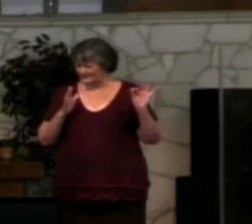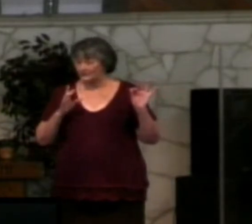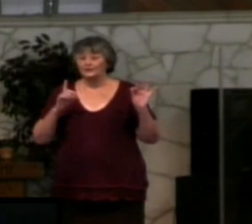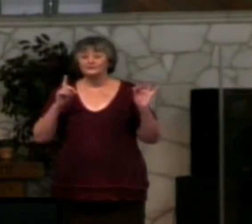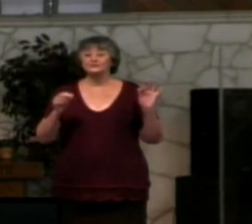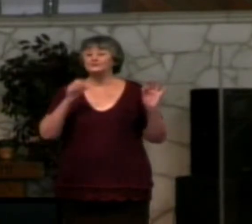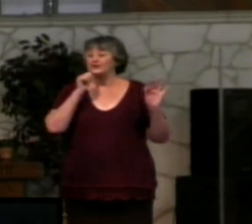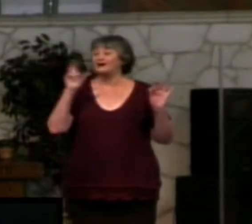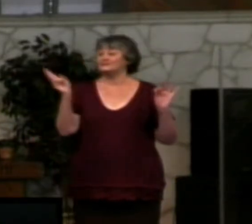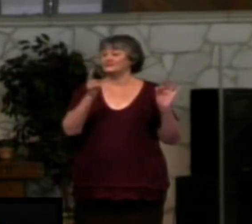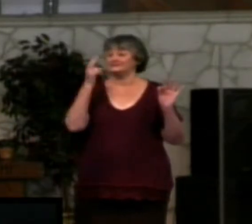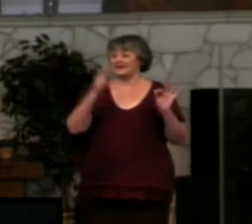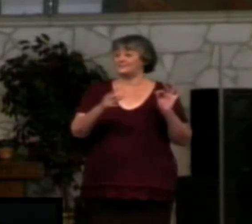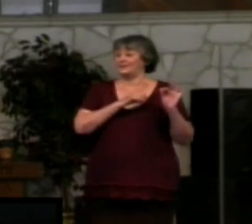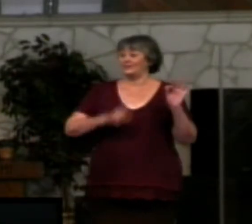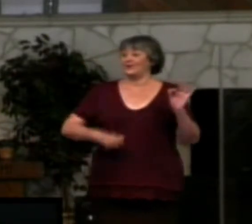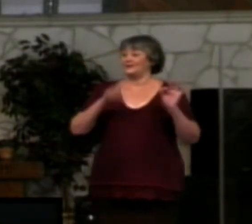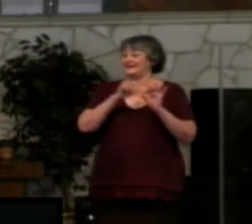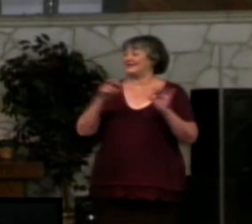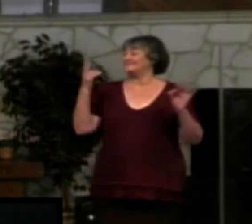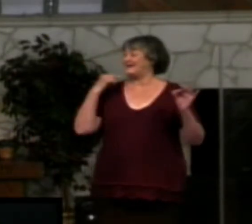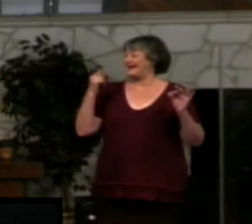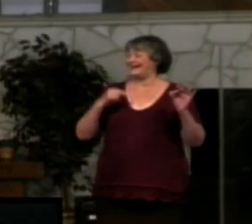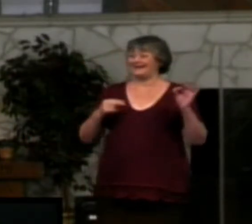of Lord in vain.